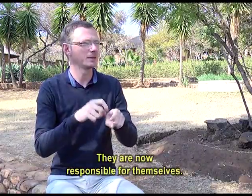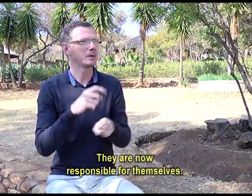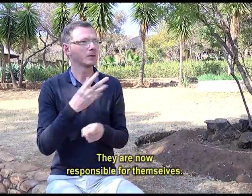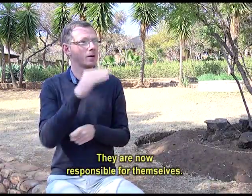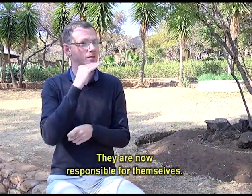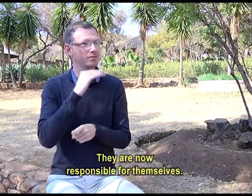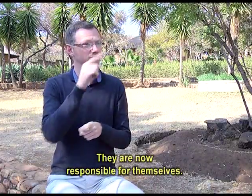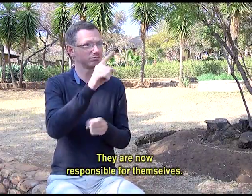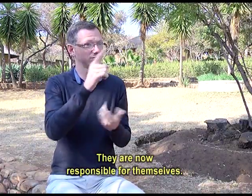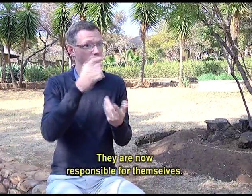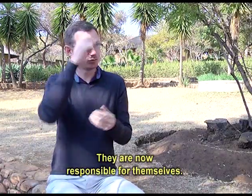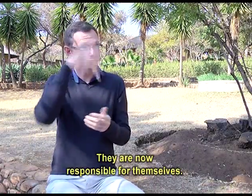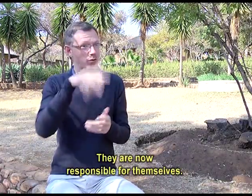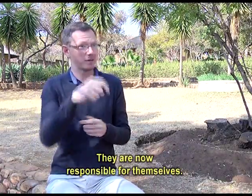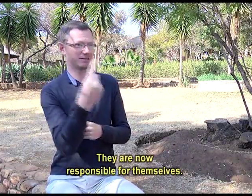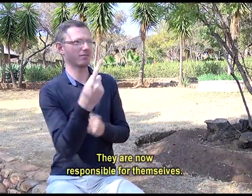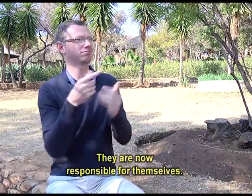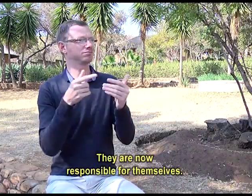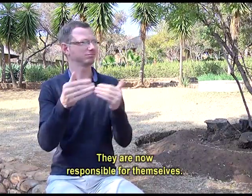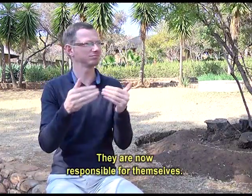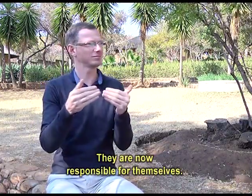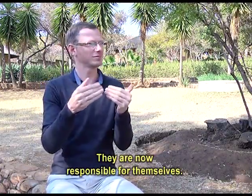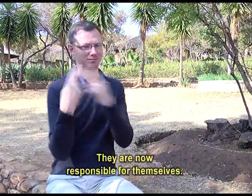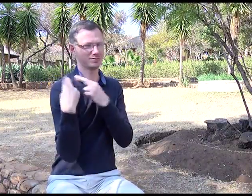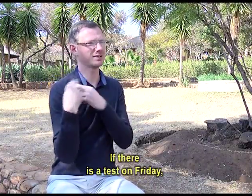They are now responsible for themselves.